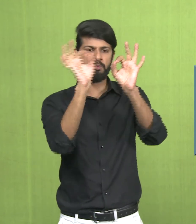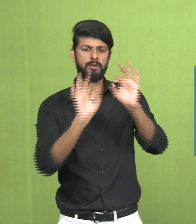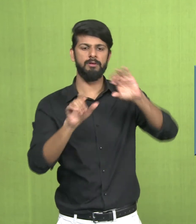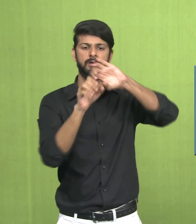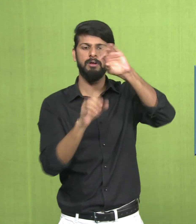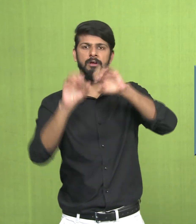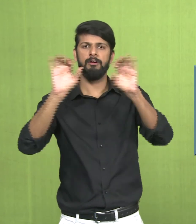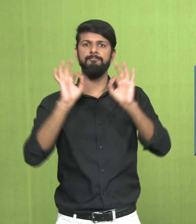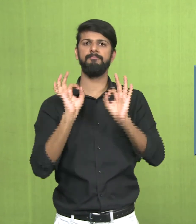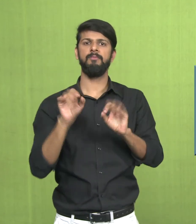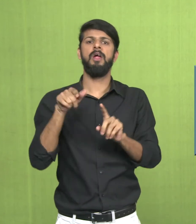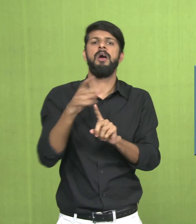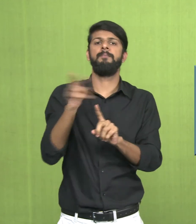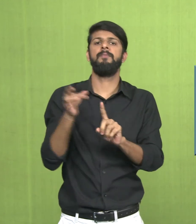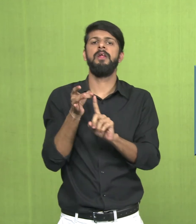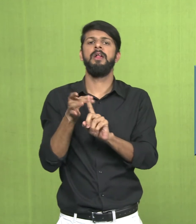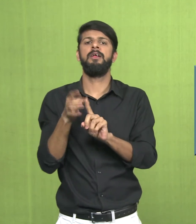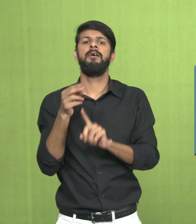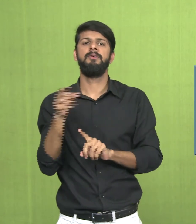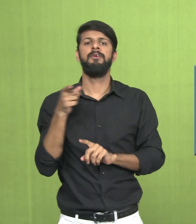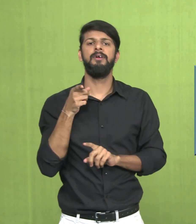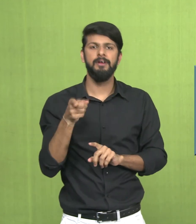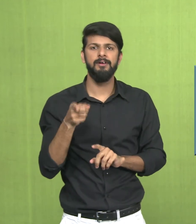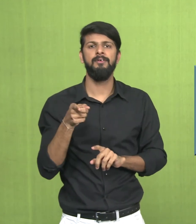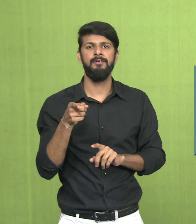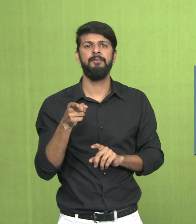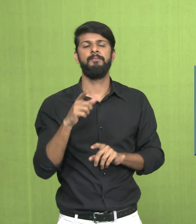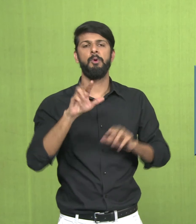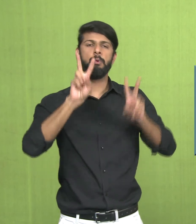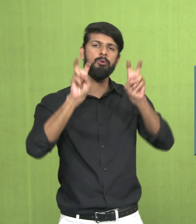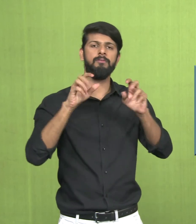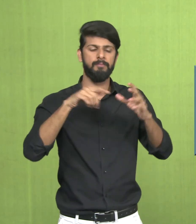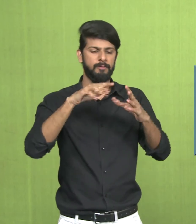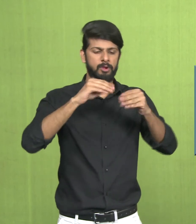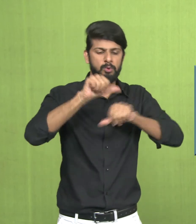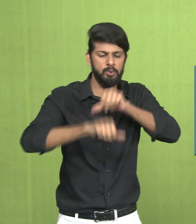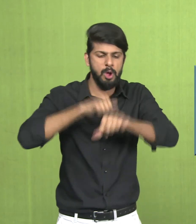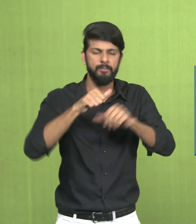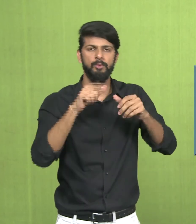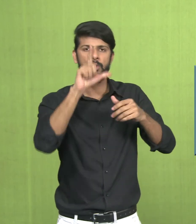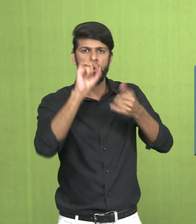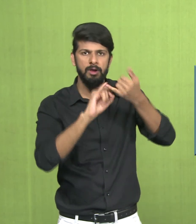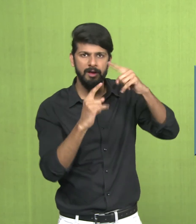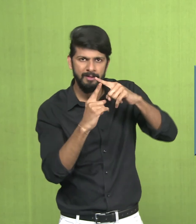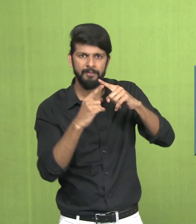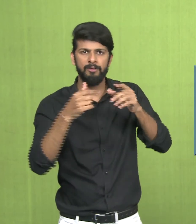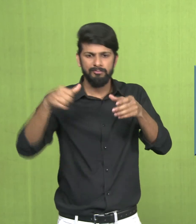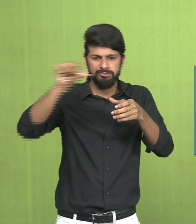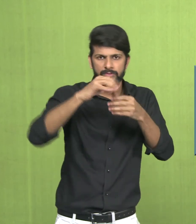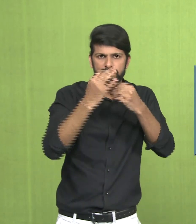the wax comes out, and then the metal is actually put into the mold, and that is how we cast various